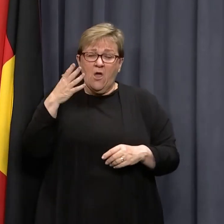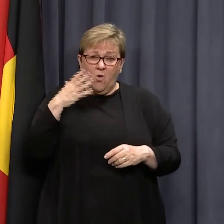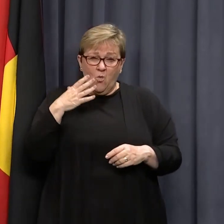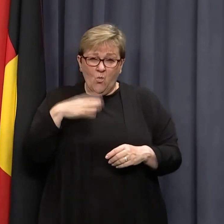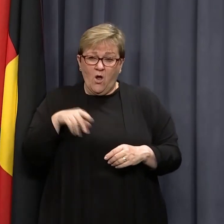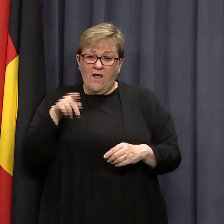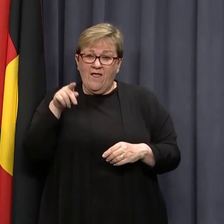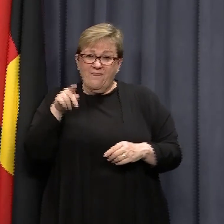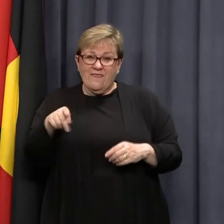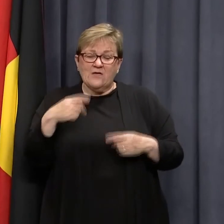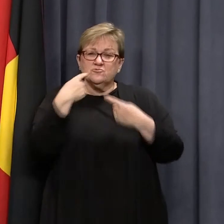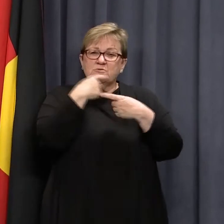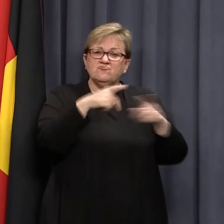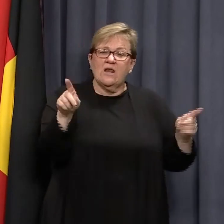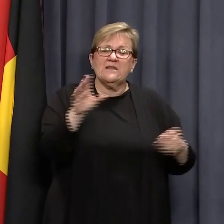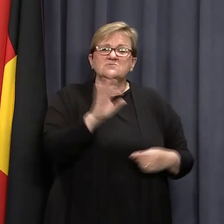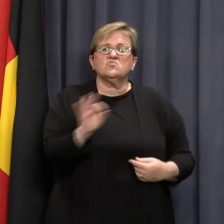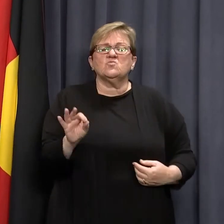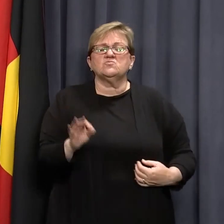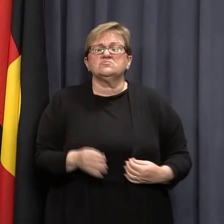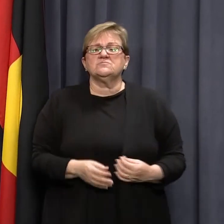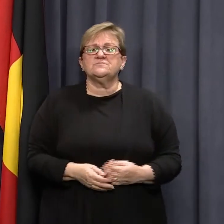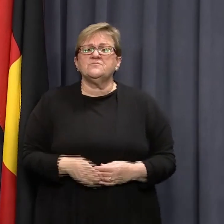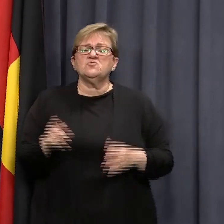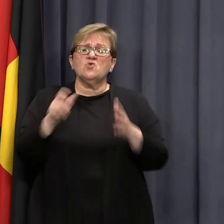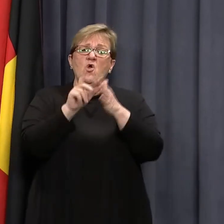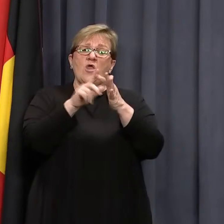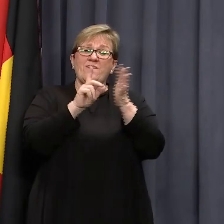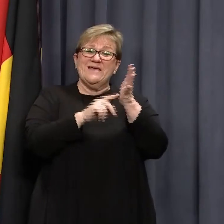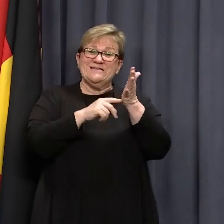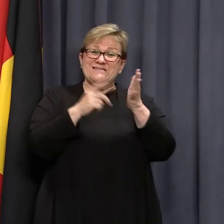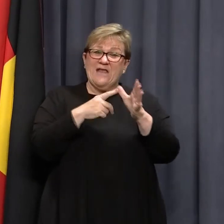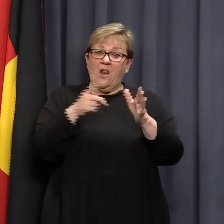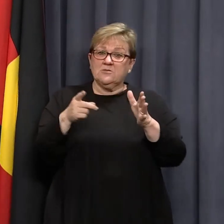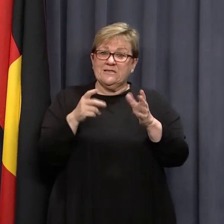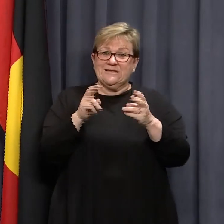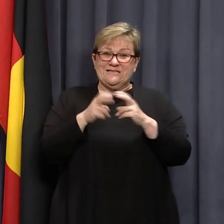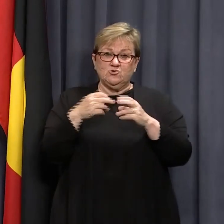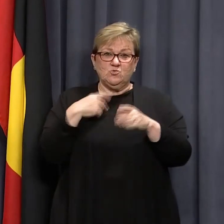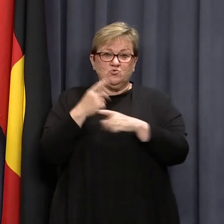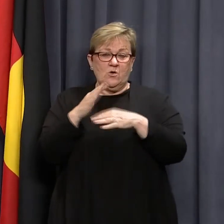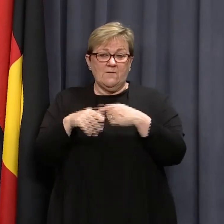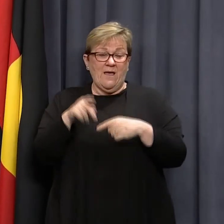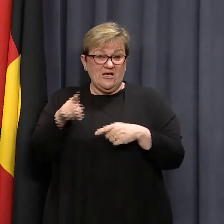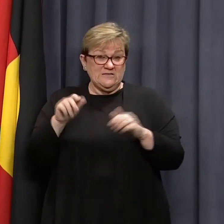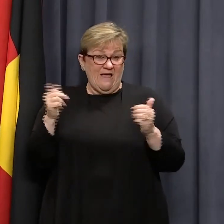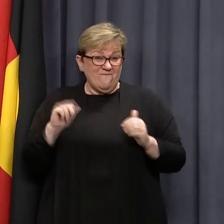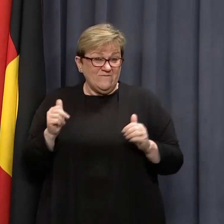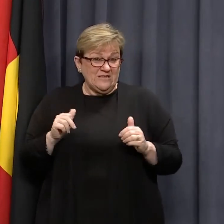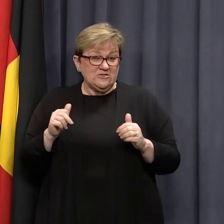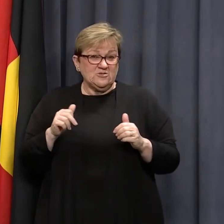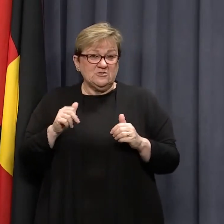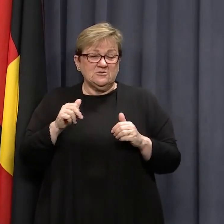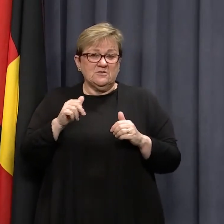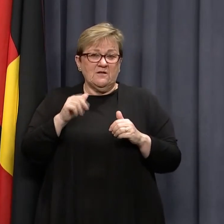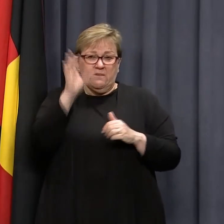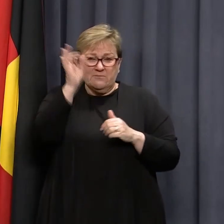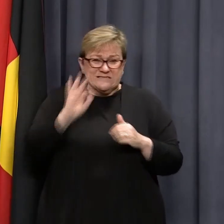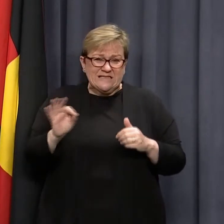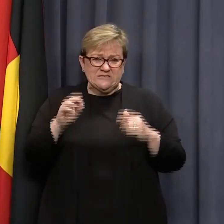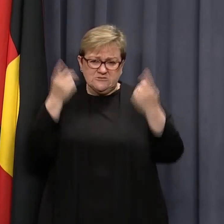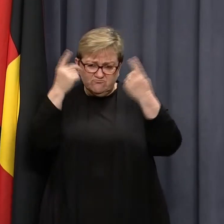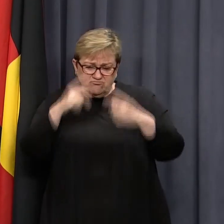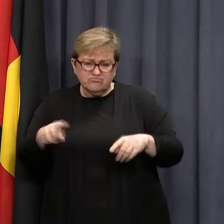that modelling to be released. And so the Delta variant modelling that we've been talking about in recent weeks, has that been completed? Has it gone to national? The